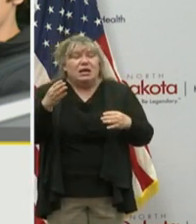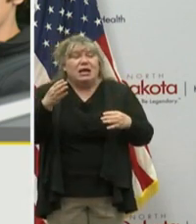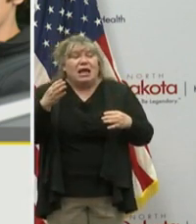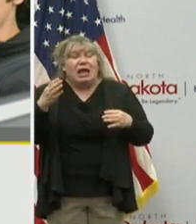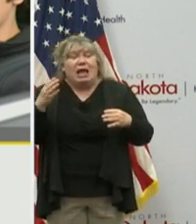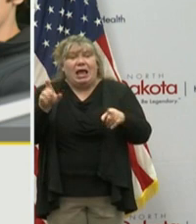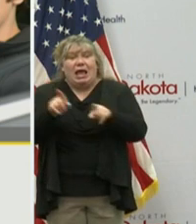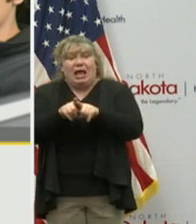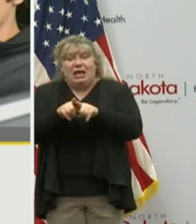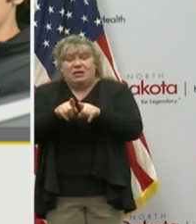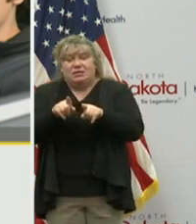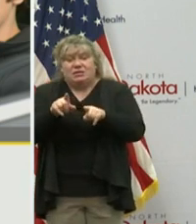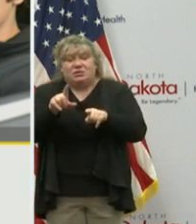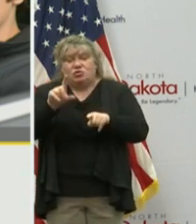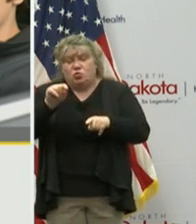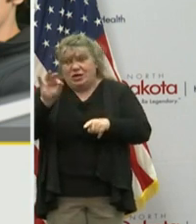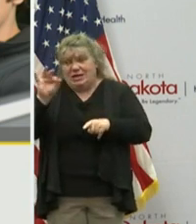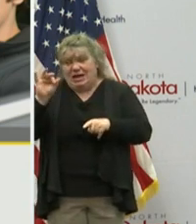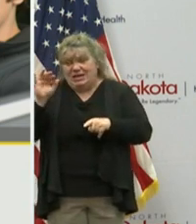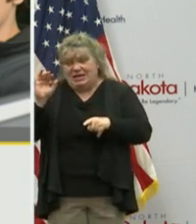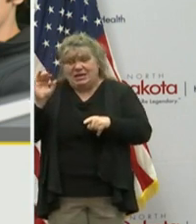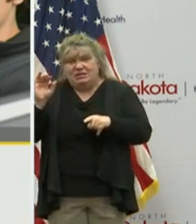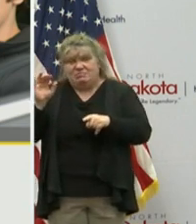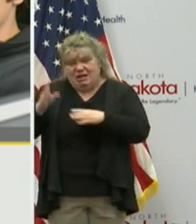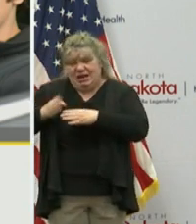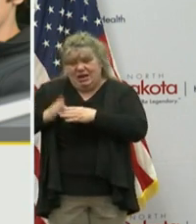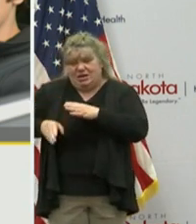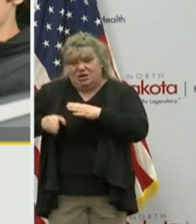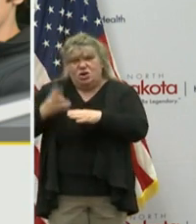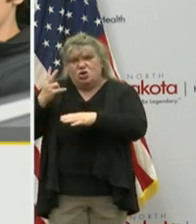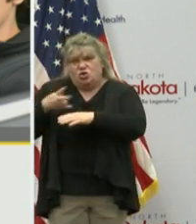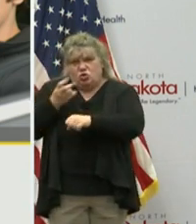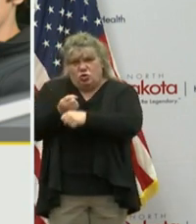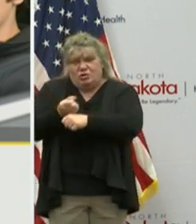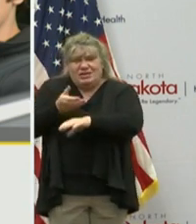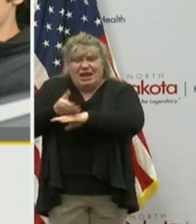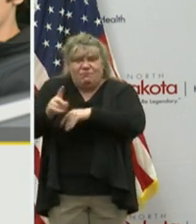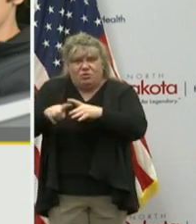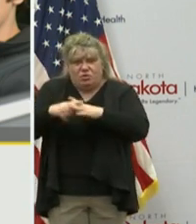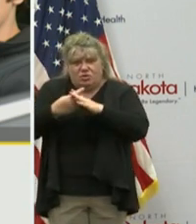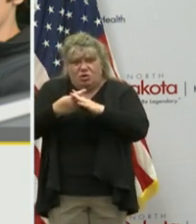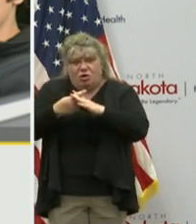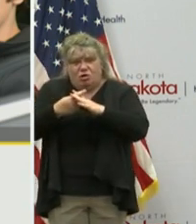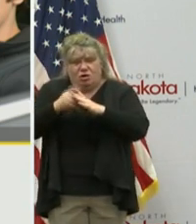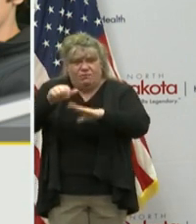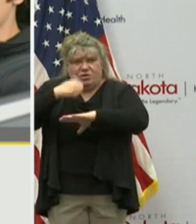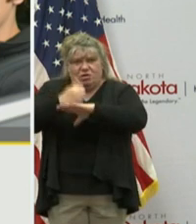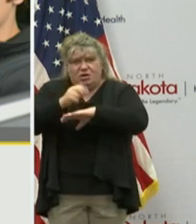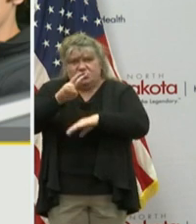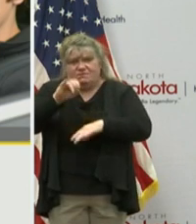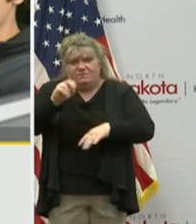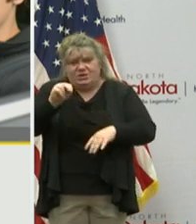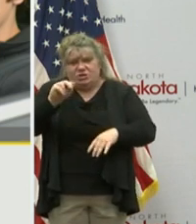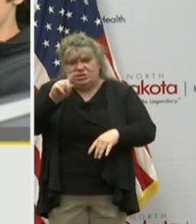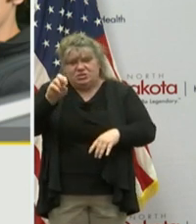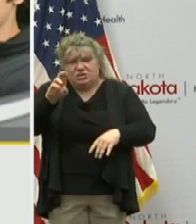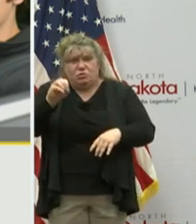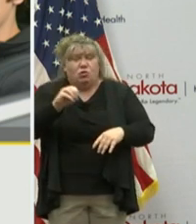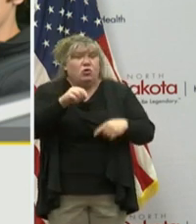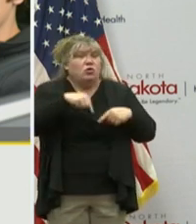the calendar of 2019, just 2 years after the launch of Vision Zero, we had 100 crash deaths